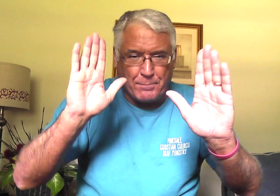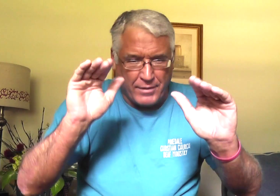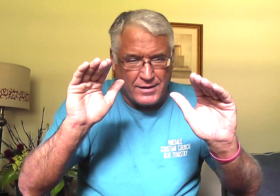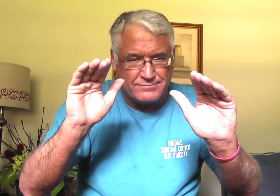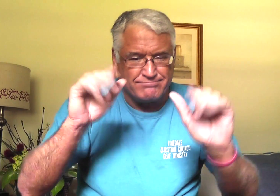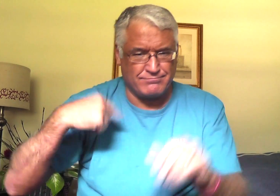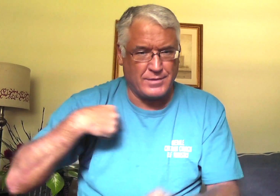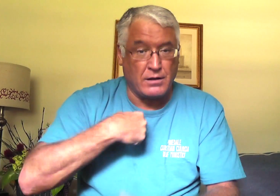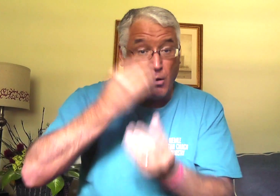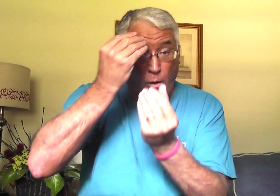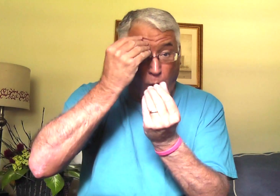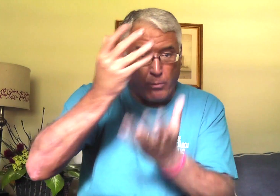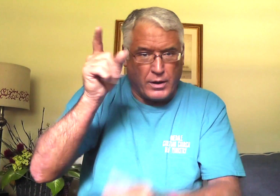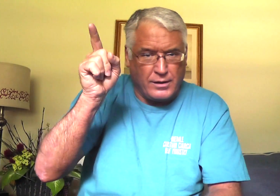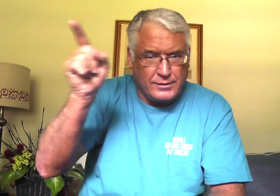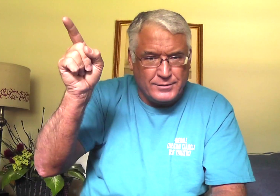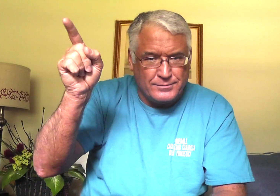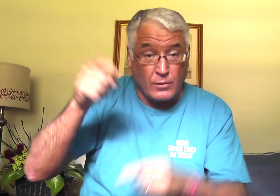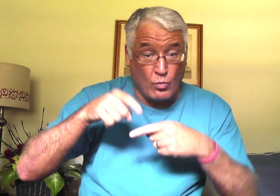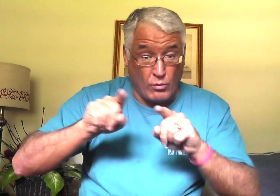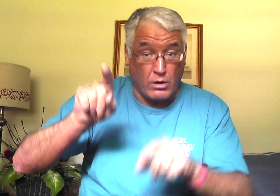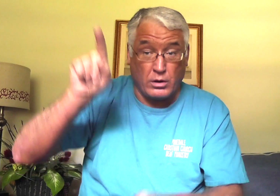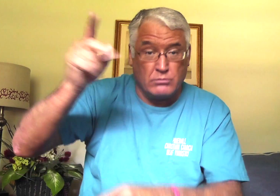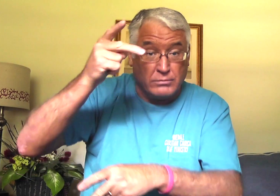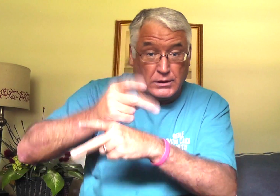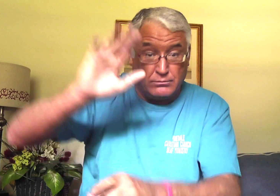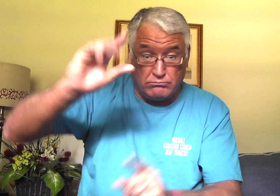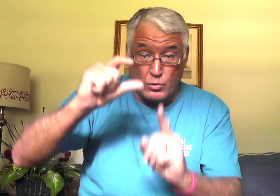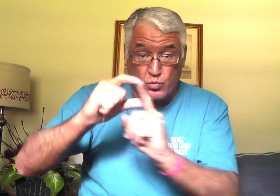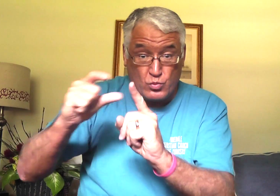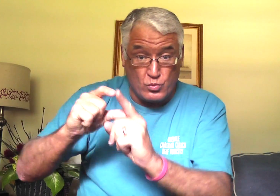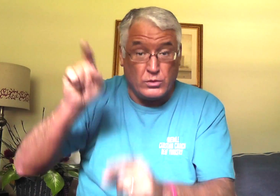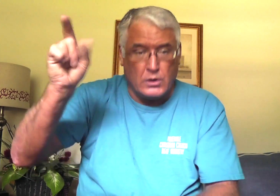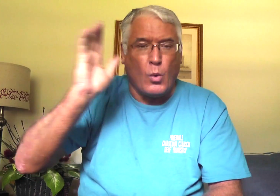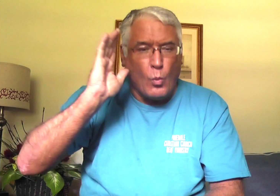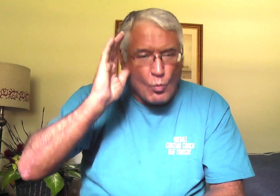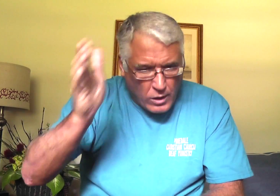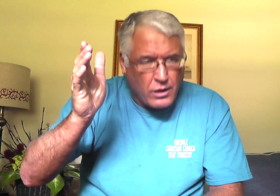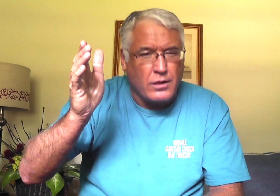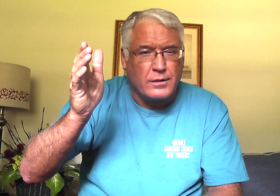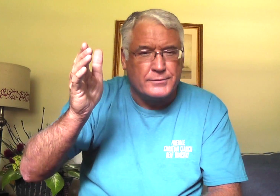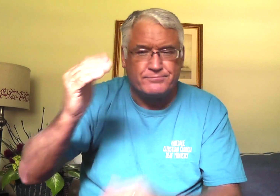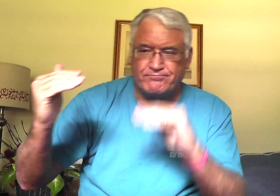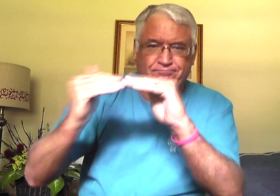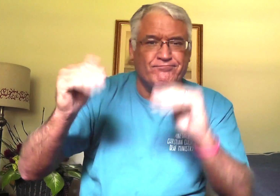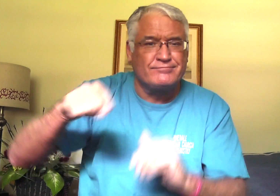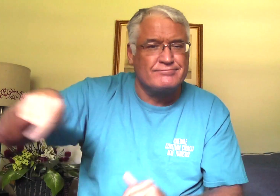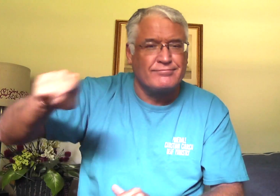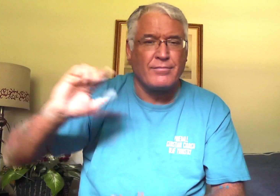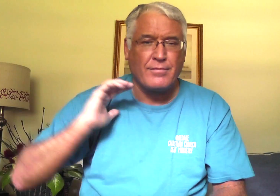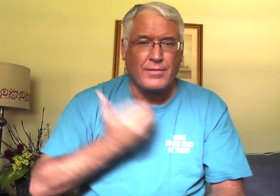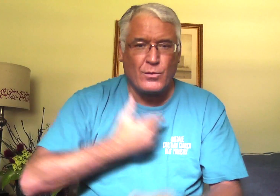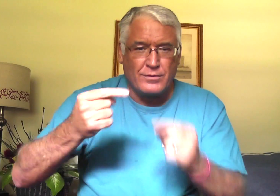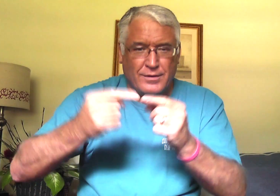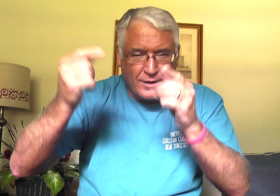Now, he expects us to obey him. He will keep his word that he